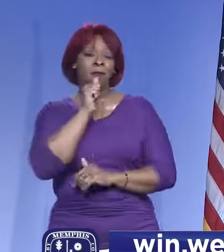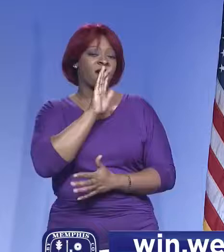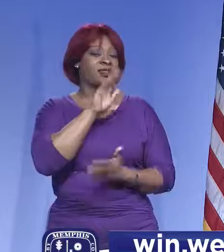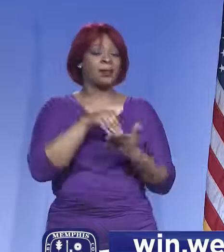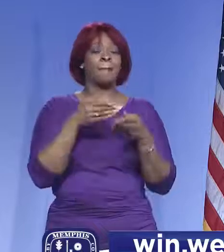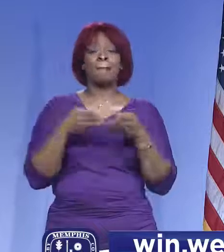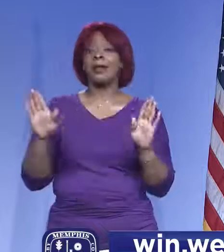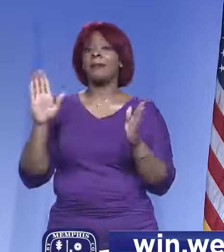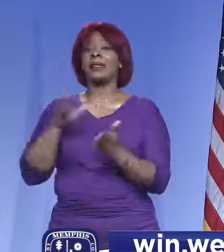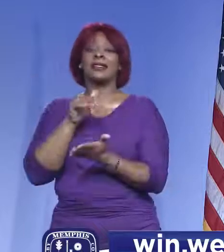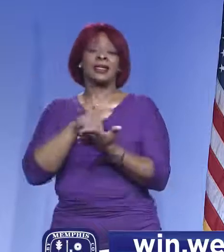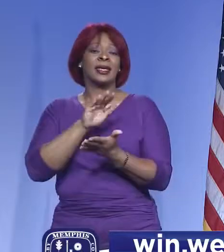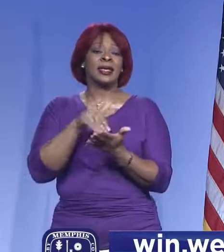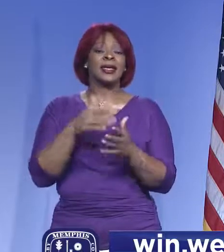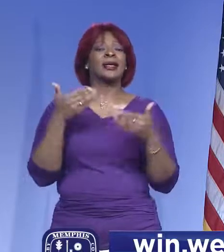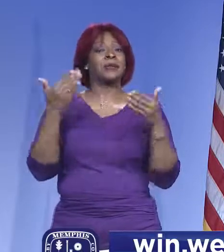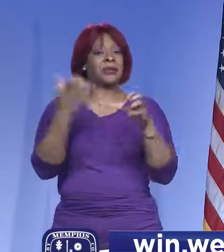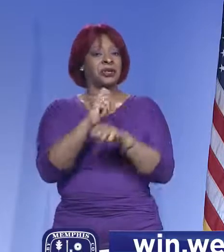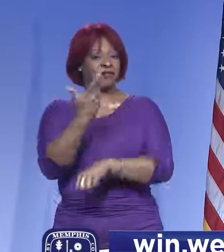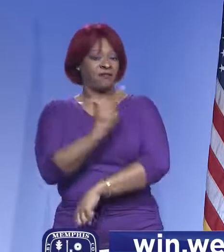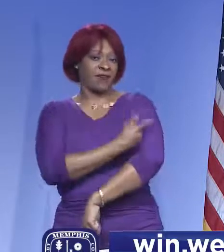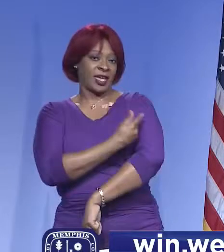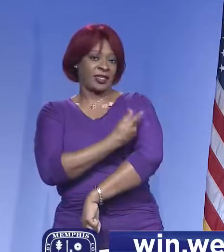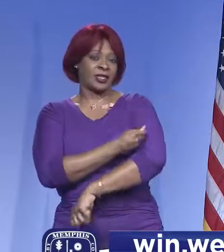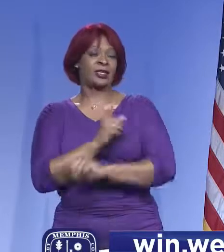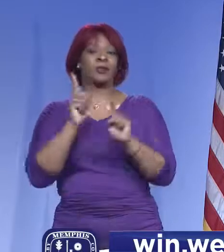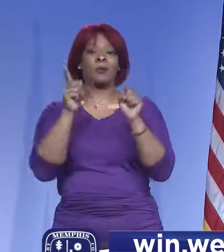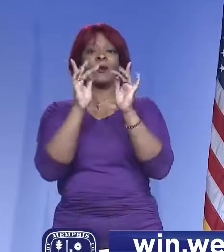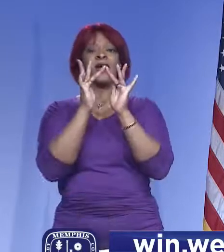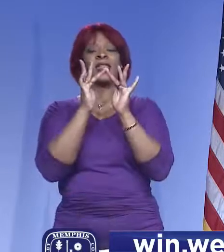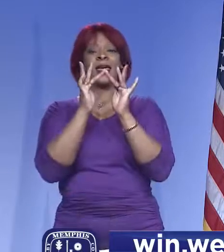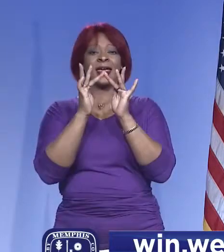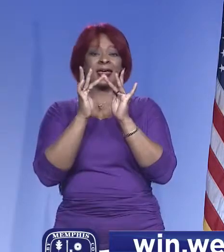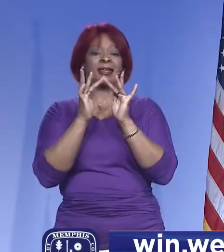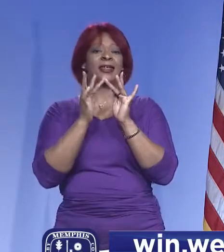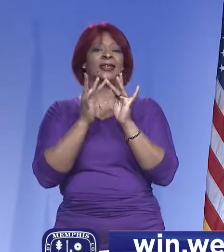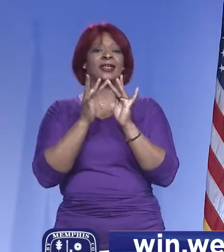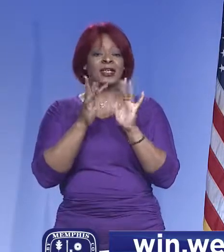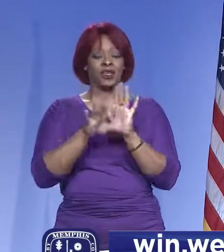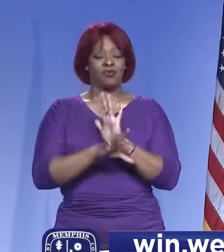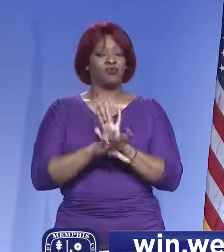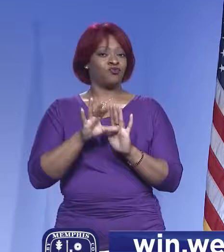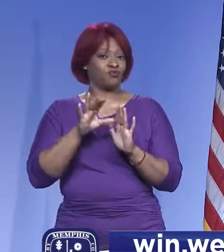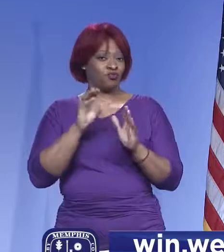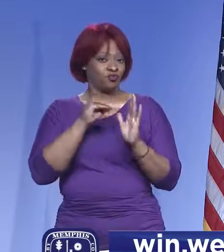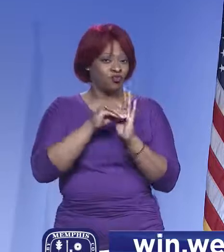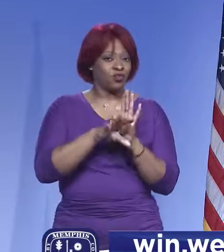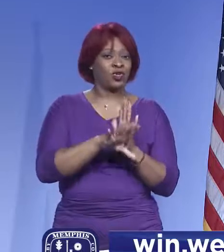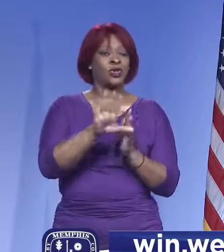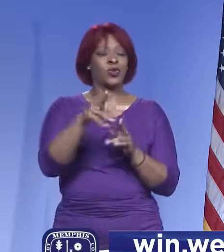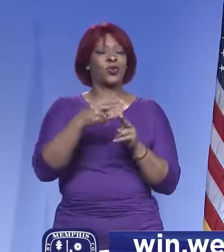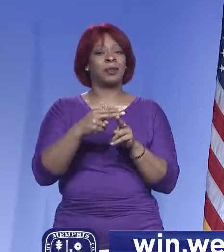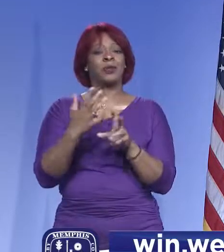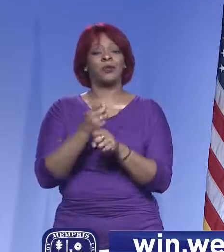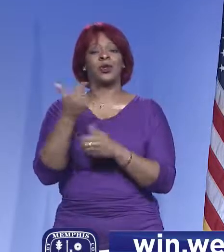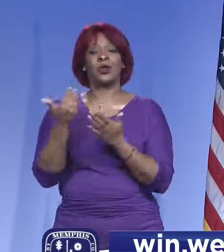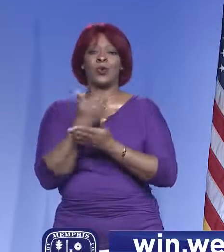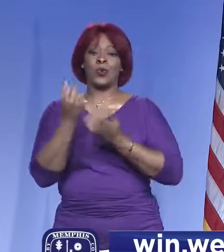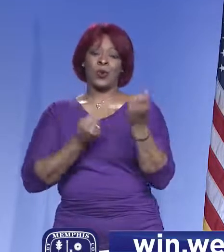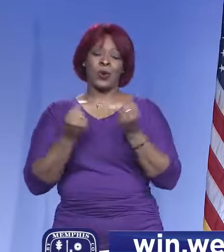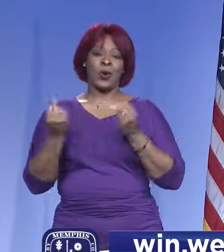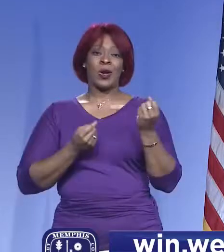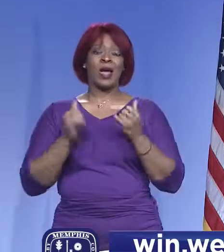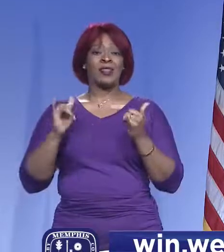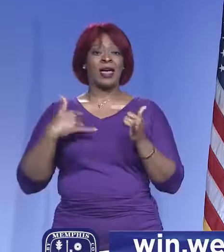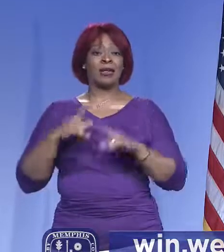the public sites, get your vaccination, and then you can go online and enter yourself for a chance to win that brand-new car. So with